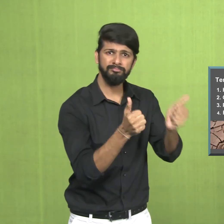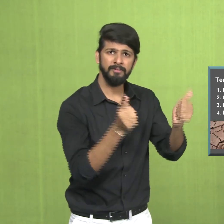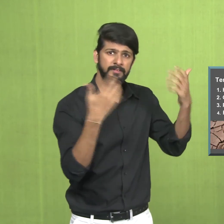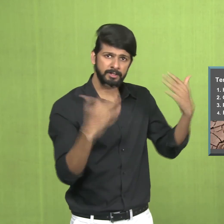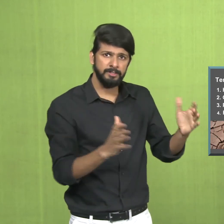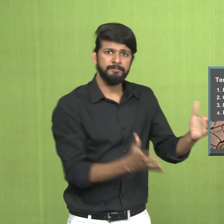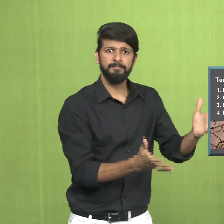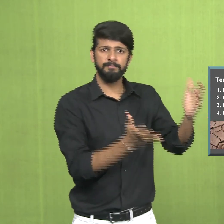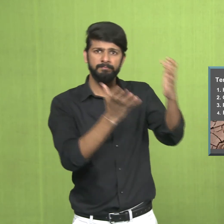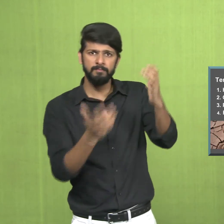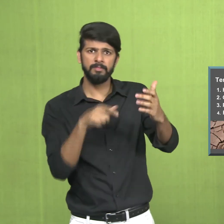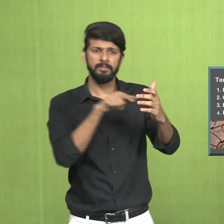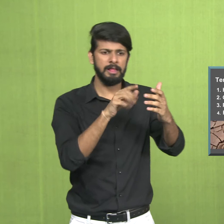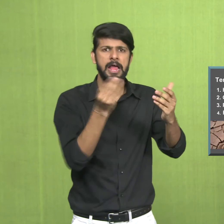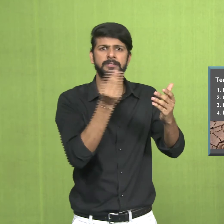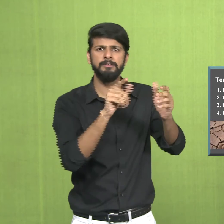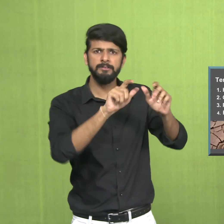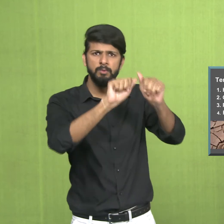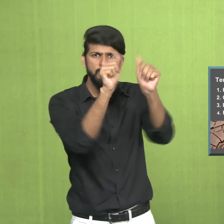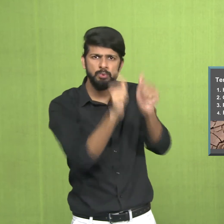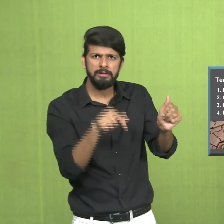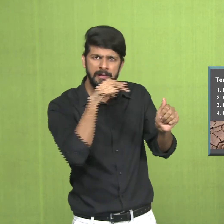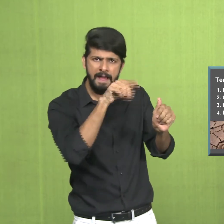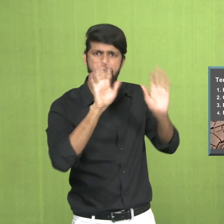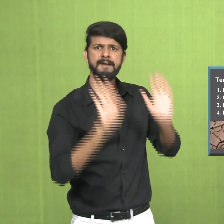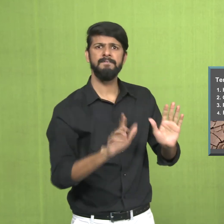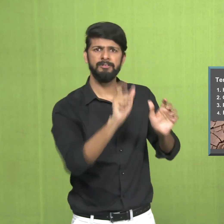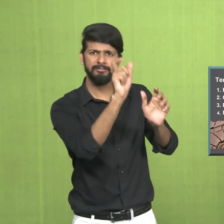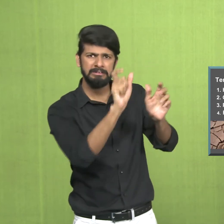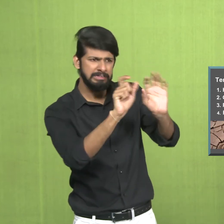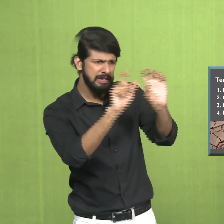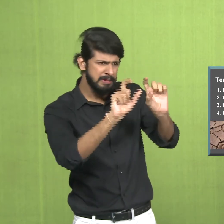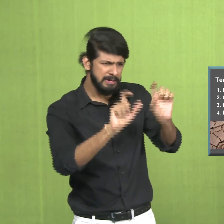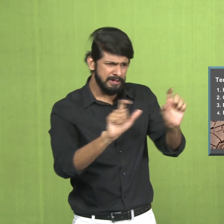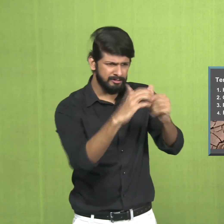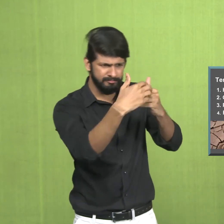Once the molding is done, the clay figure is used for drying.